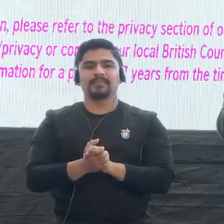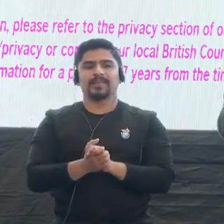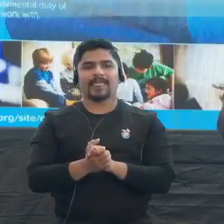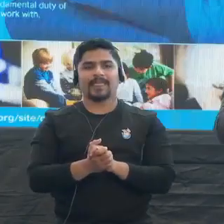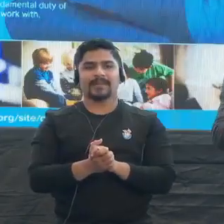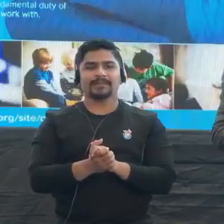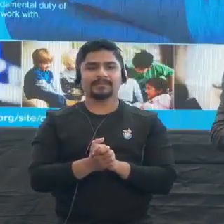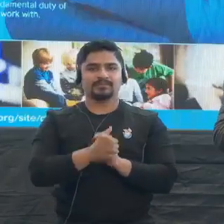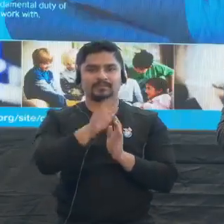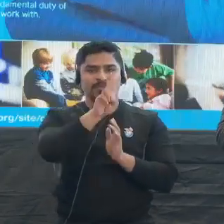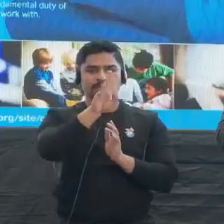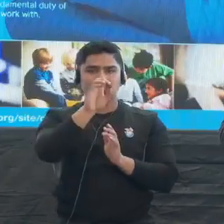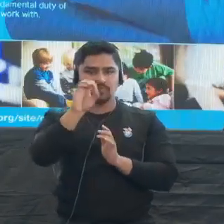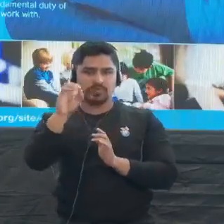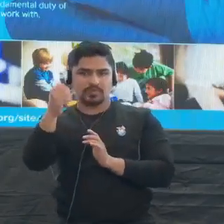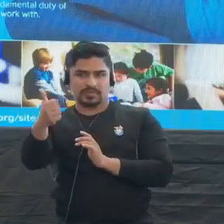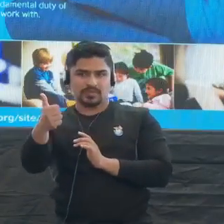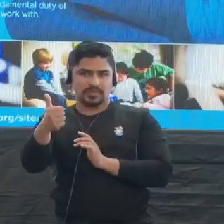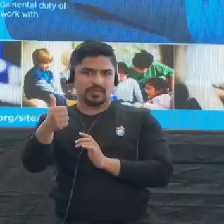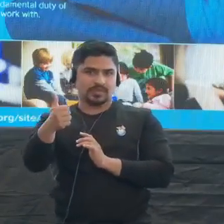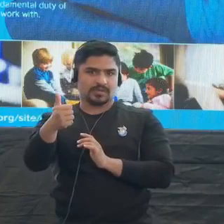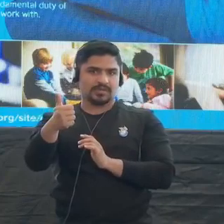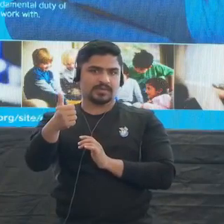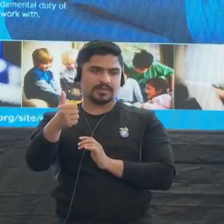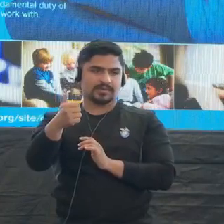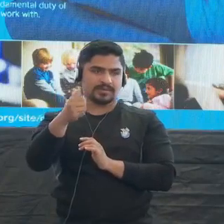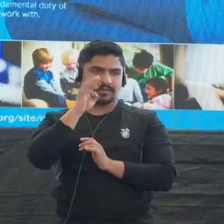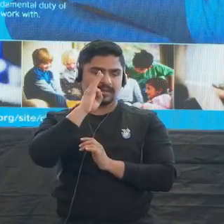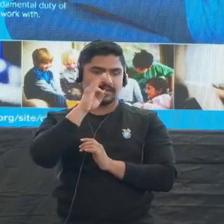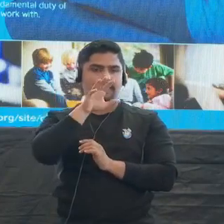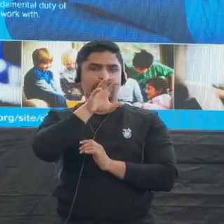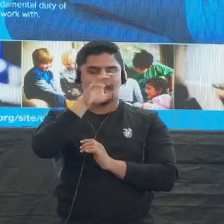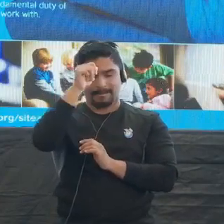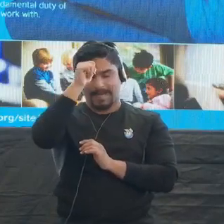In 2006, Indian government has